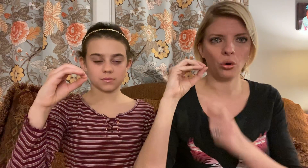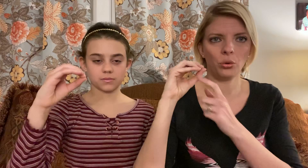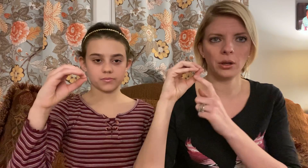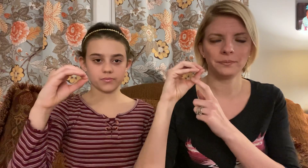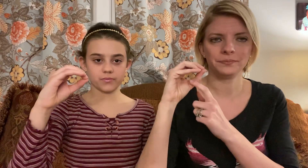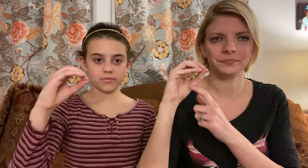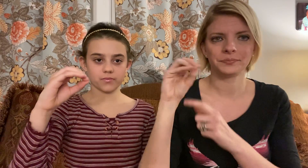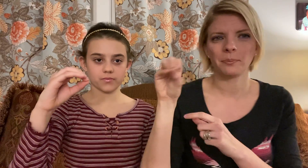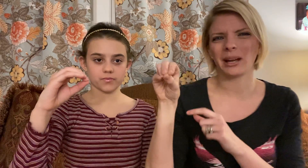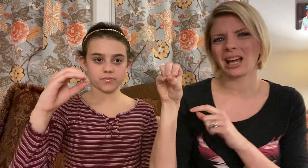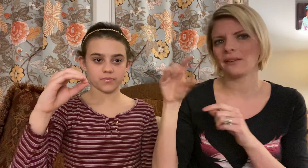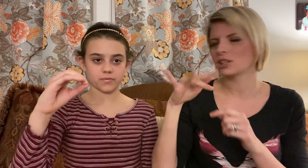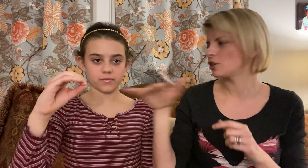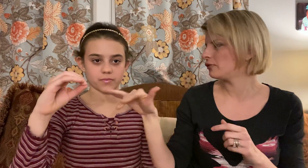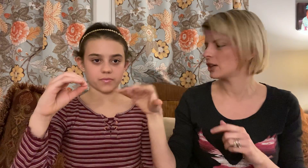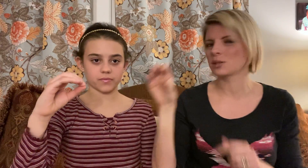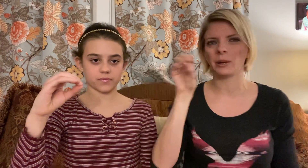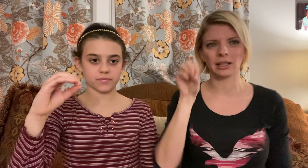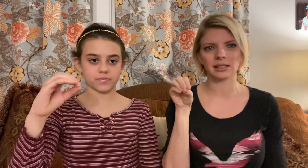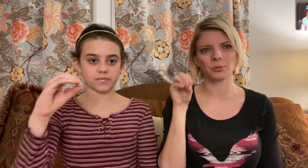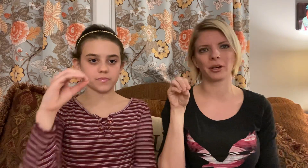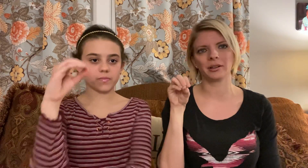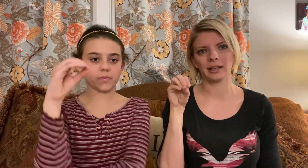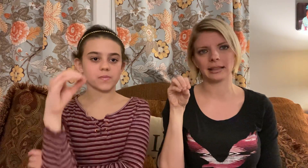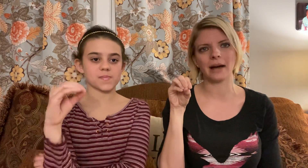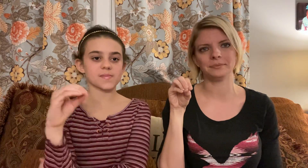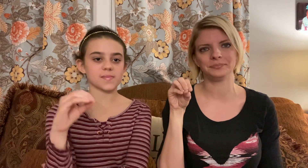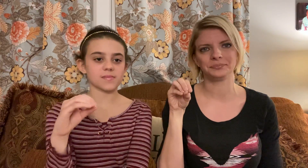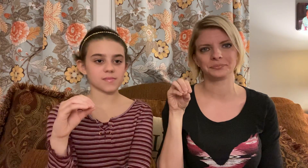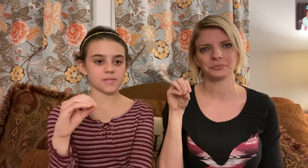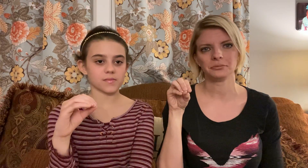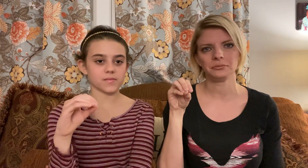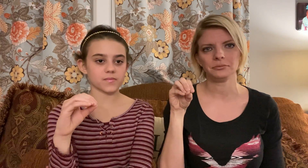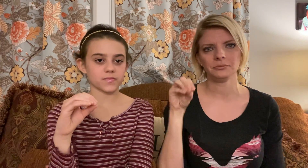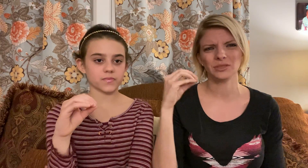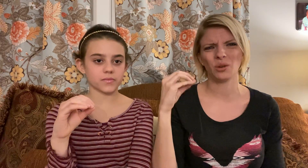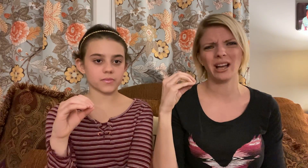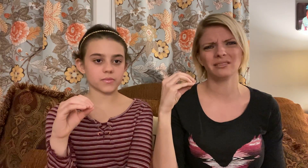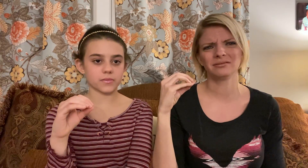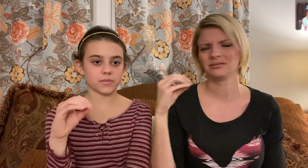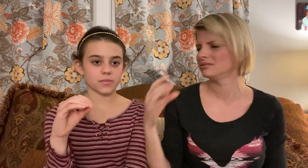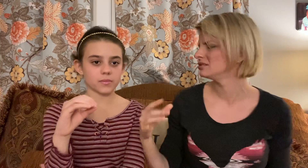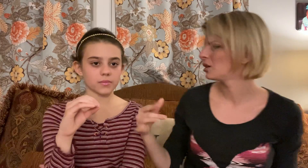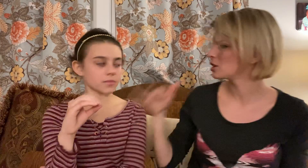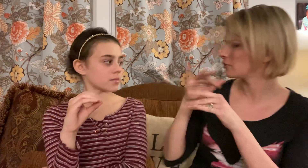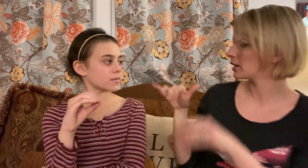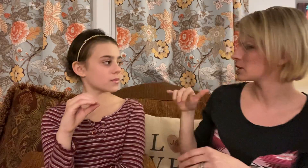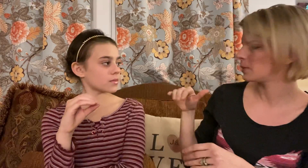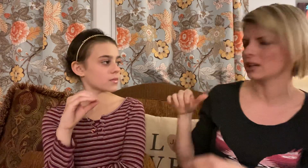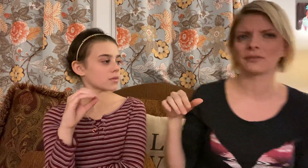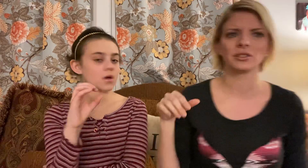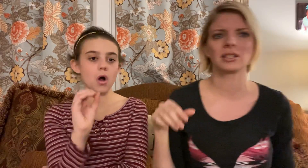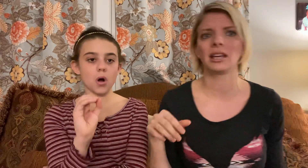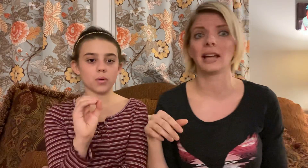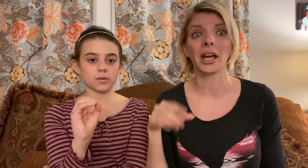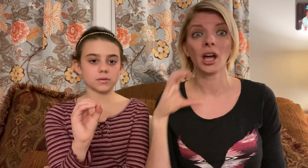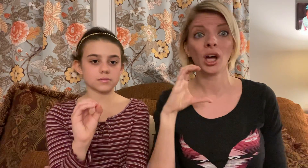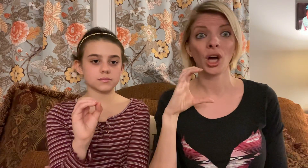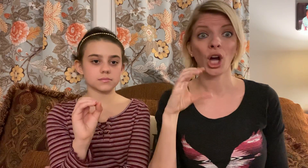O. But kind of as your finger spelling, it's more like that. Well, as your finger spelling if you're saying like